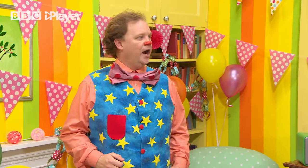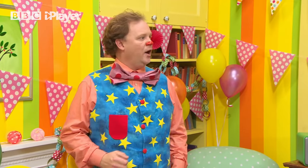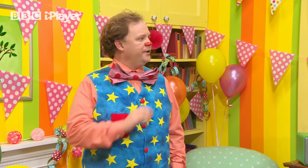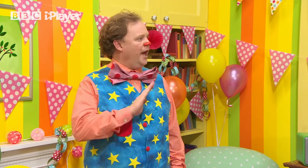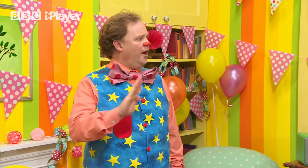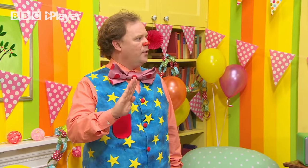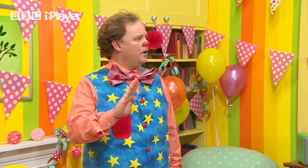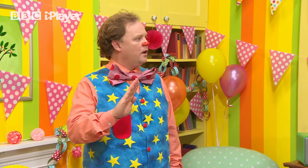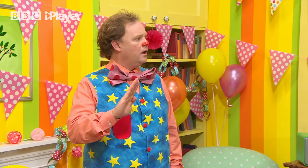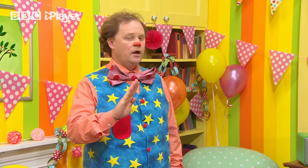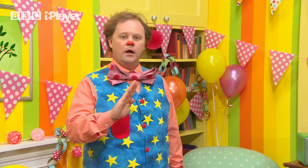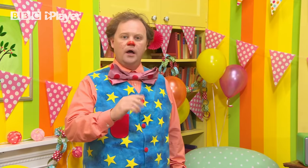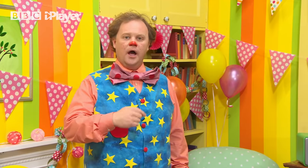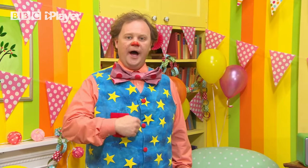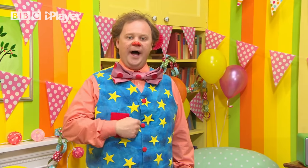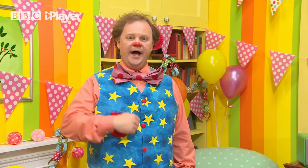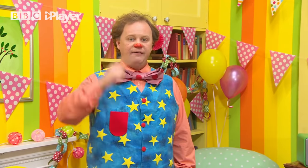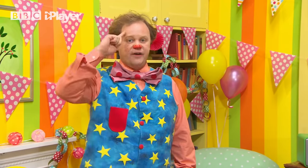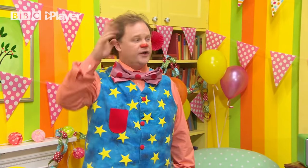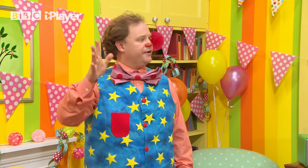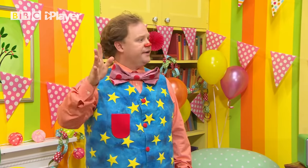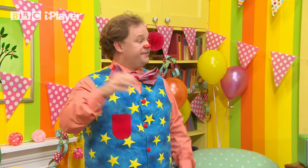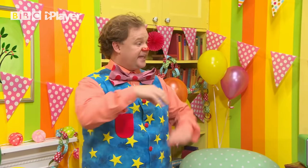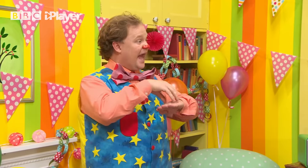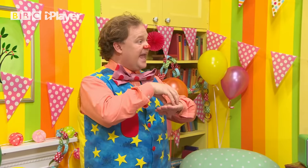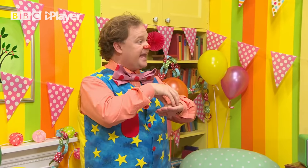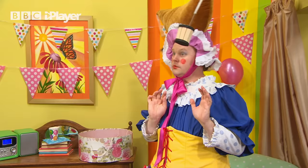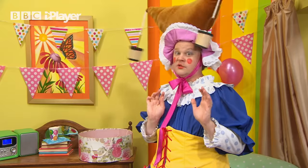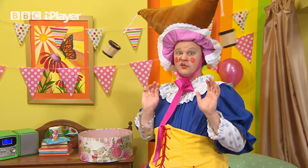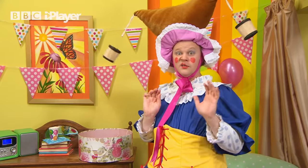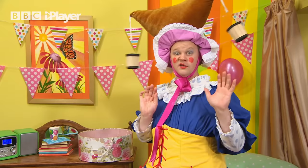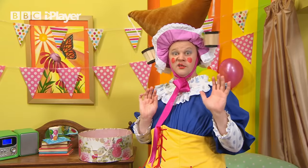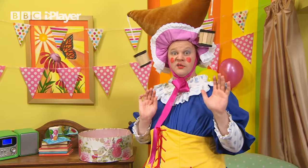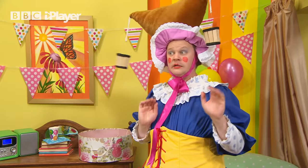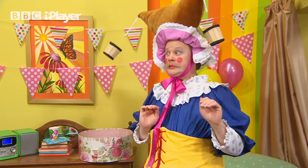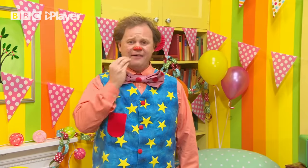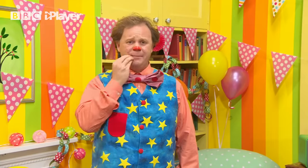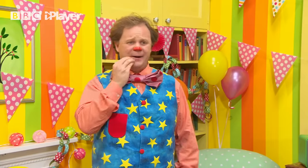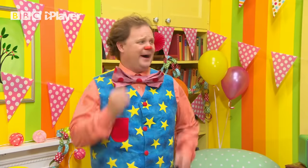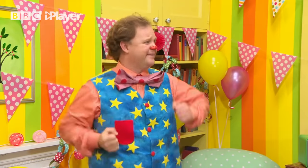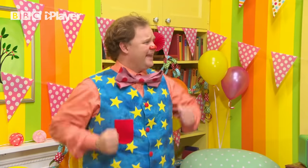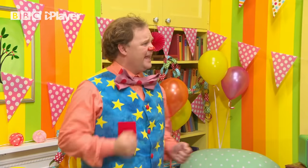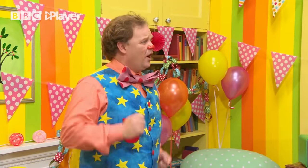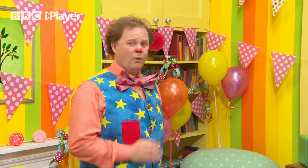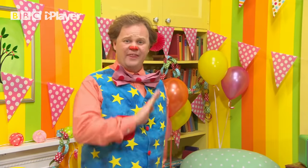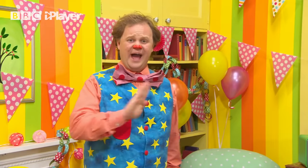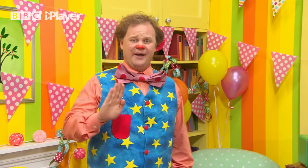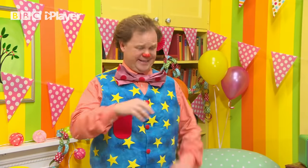oh no i've forgotten the cake you can't have a party without a